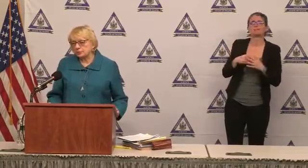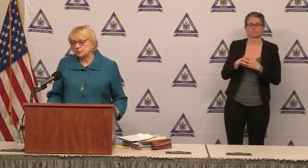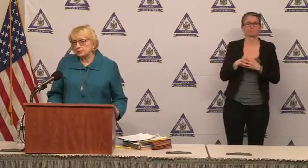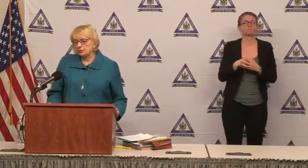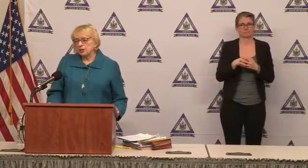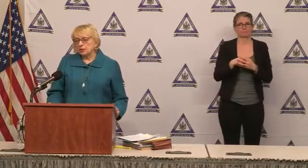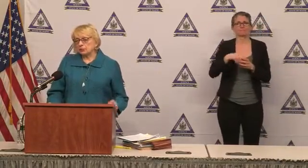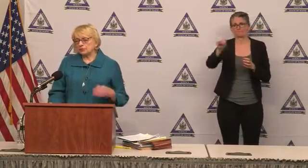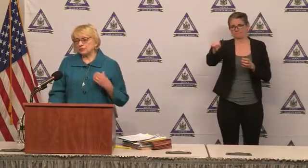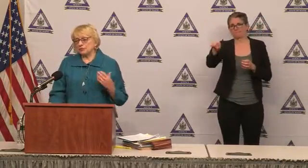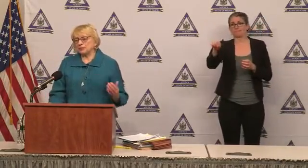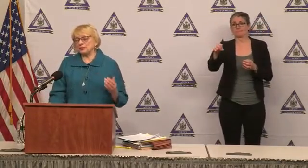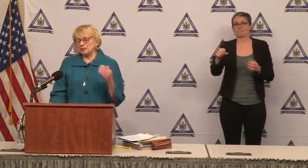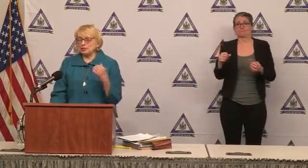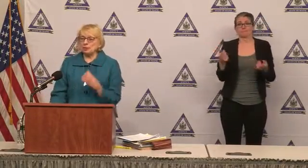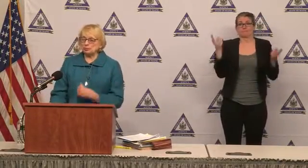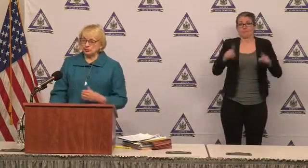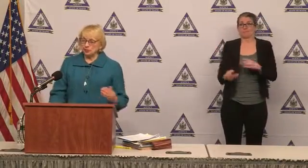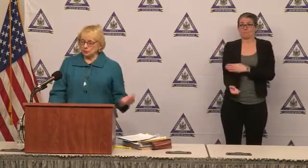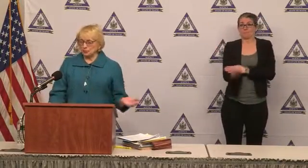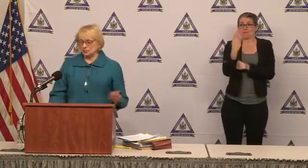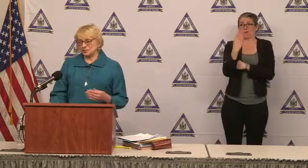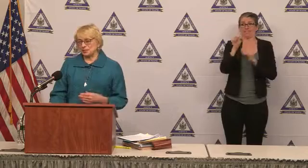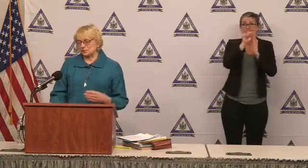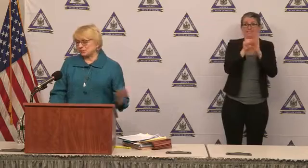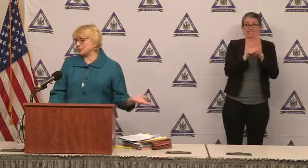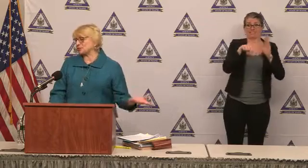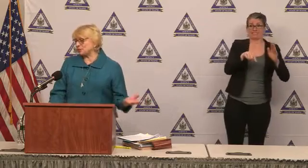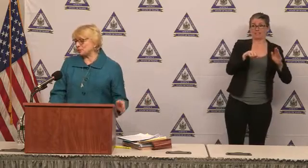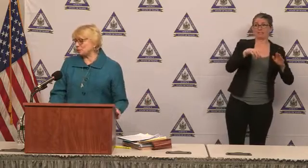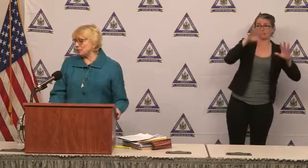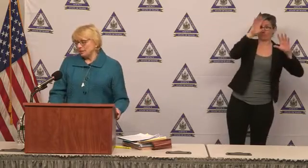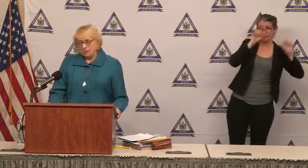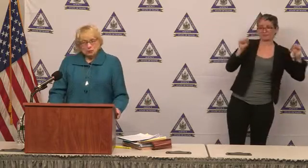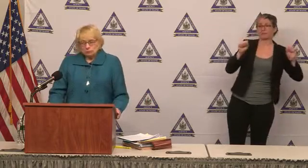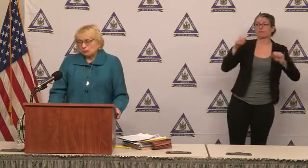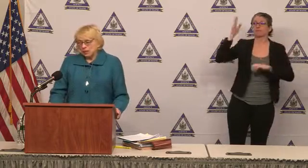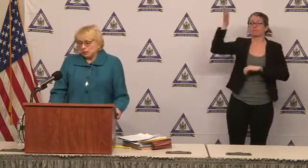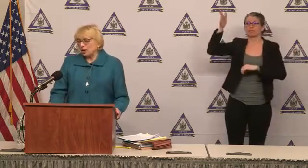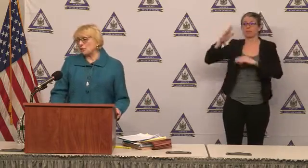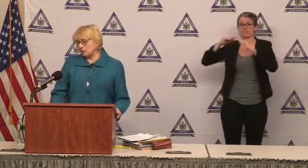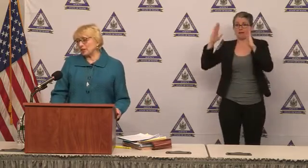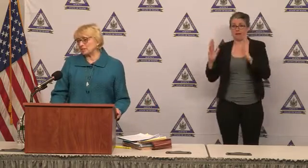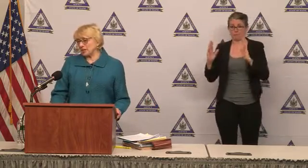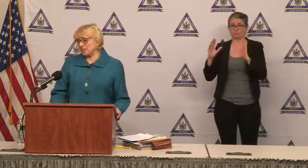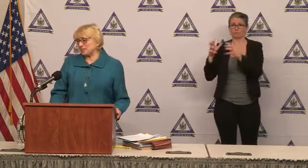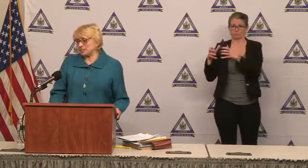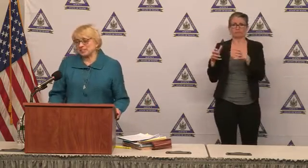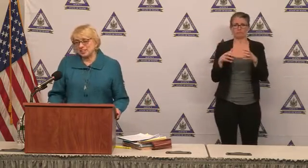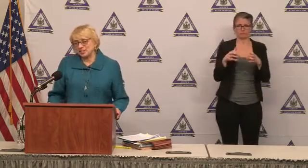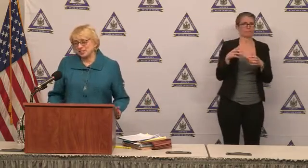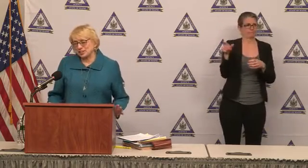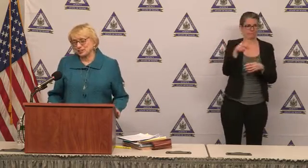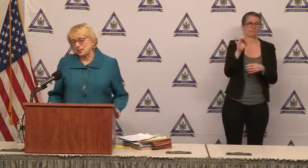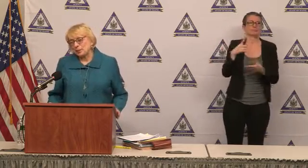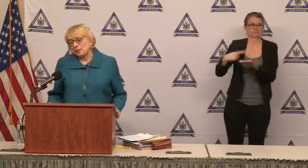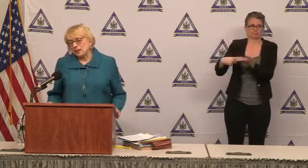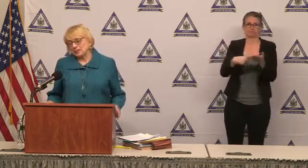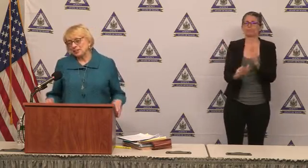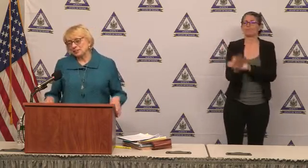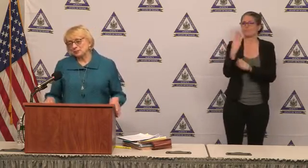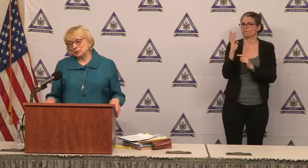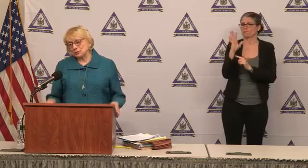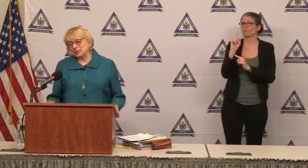the House. We've fielded a number of inquiries and observations from, I think, all 186 legislators